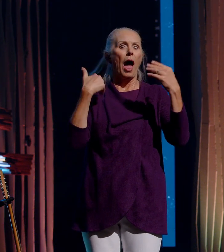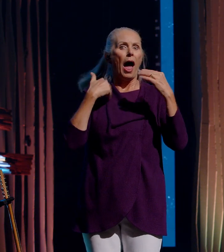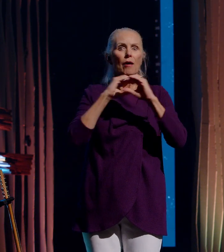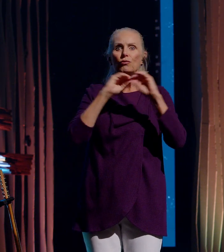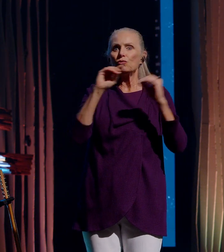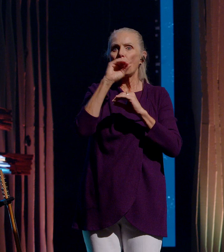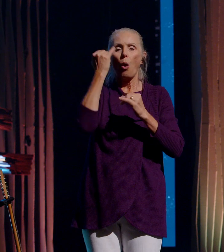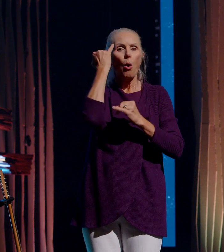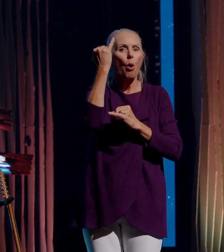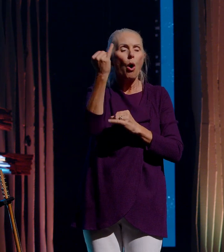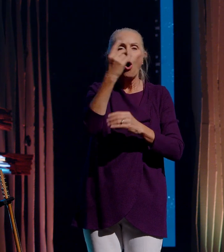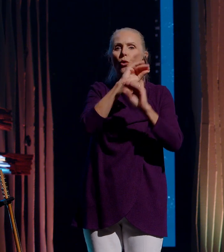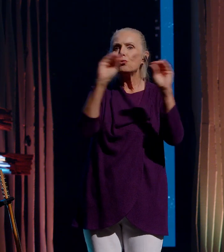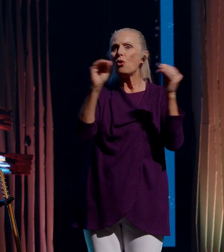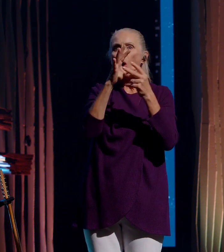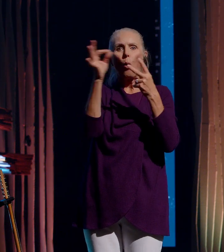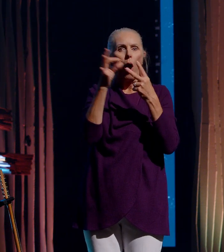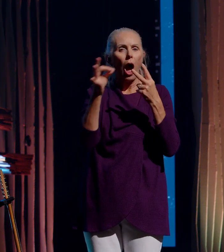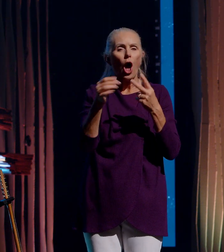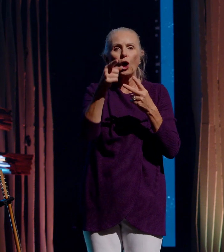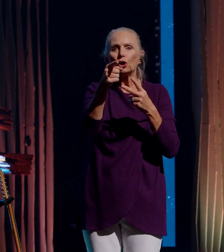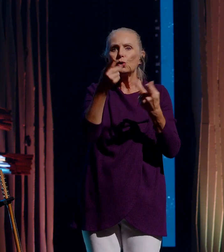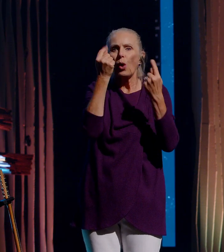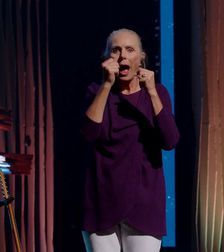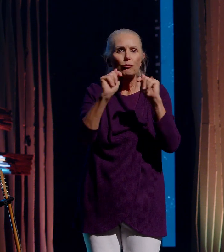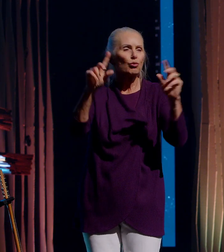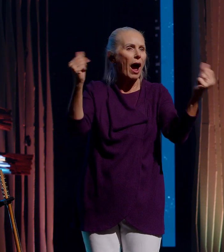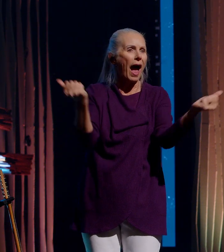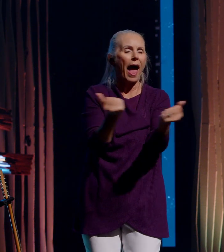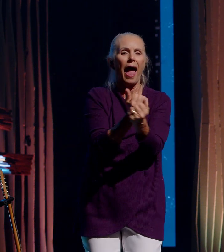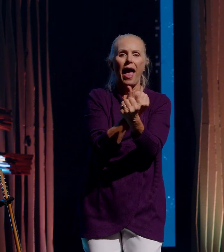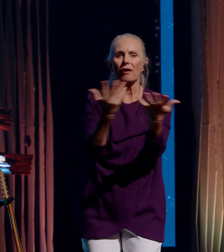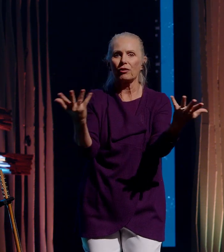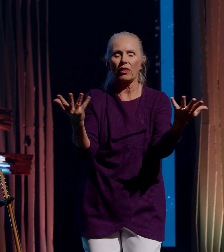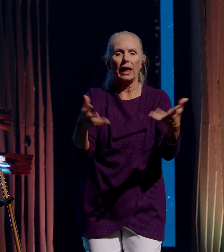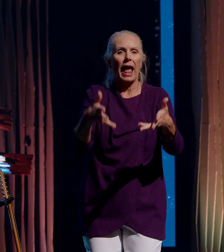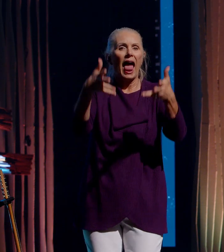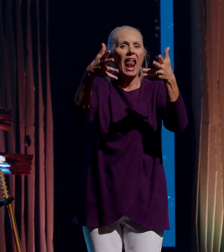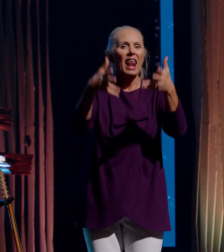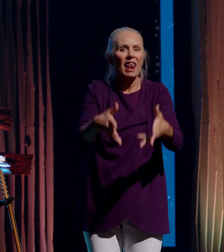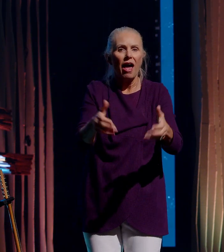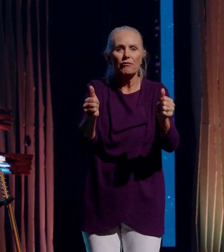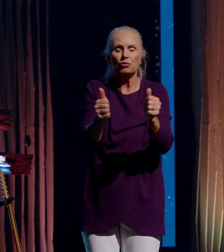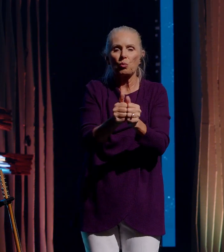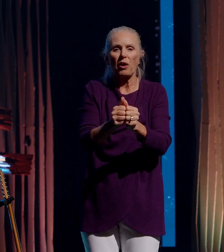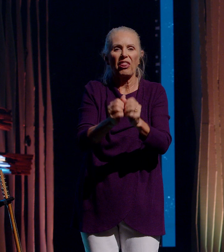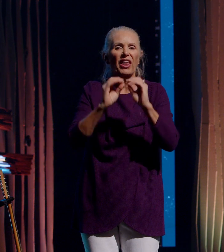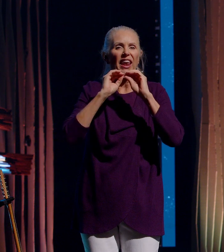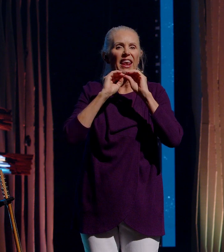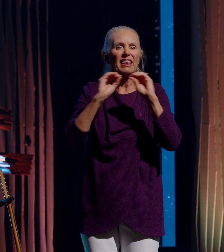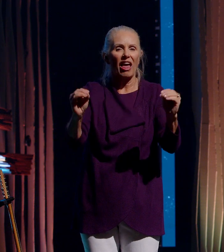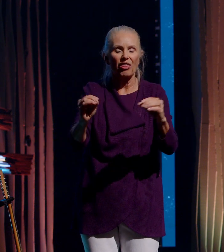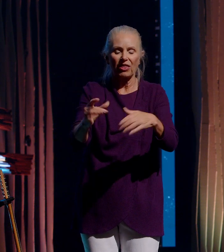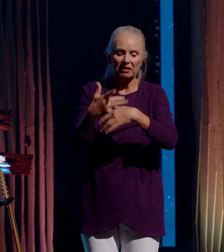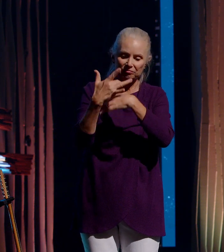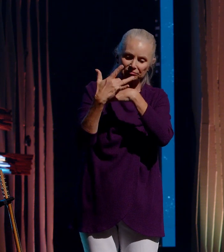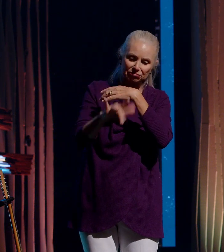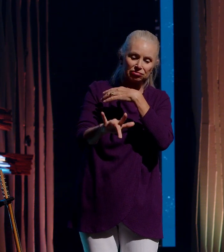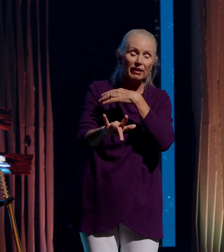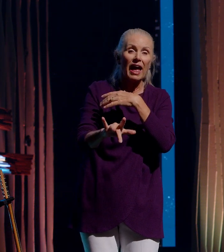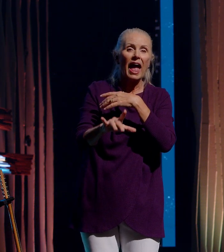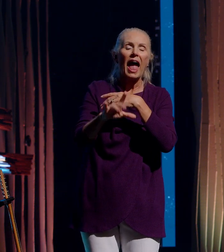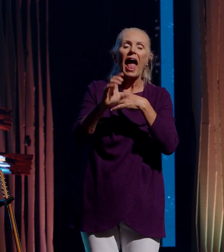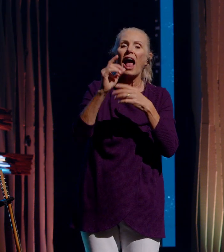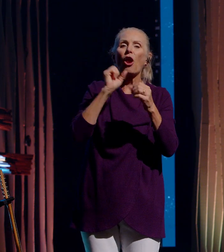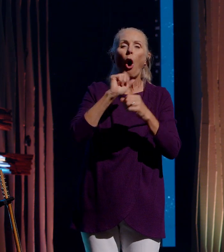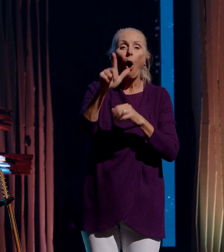other options. You've explored every single avenue and you're left with nothing. And so you're just forced to go and say, Lord,